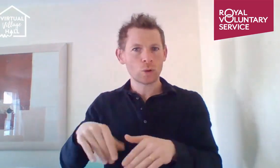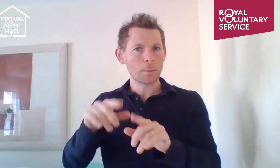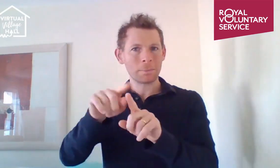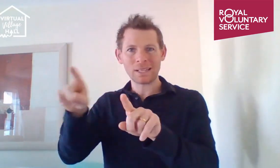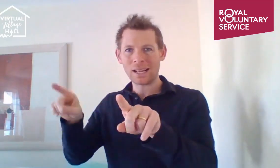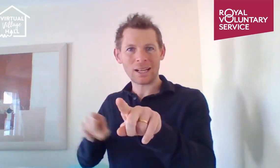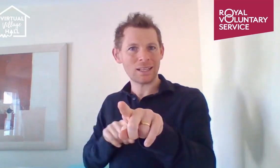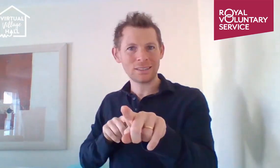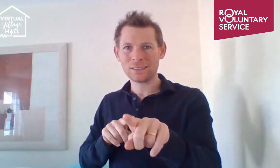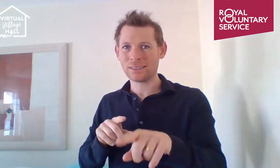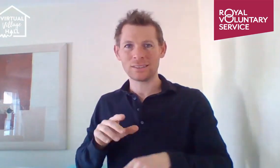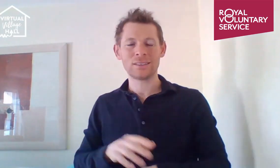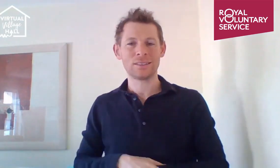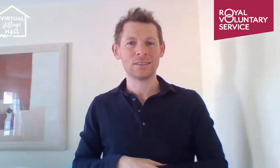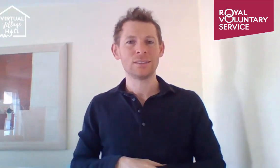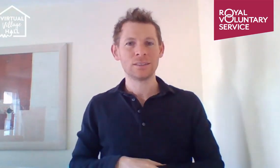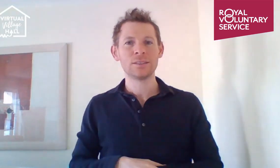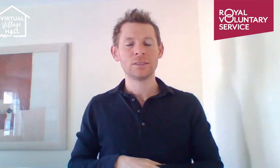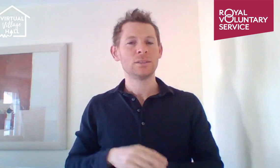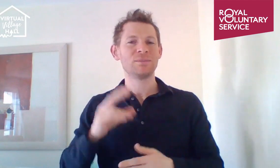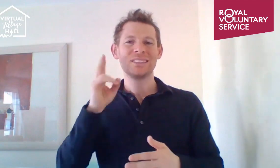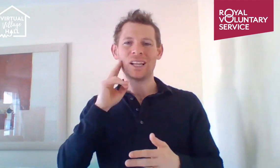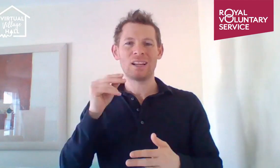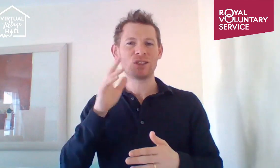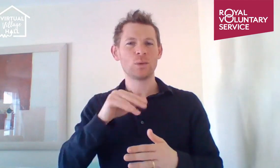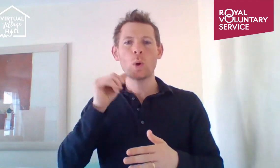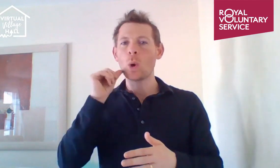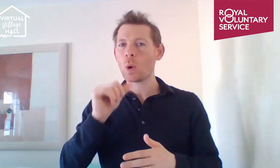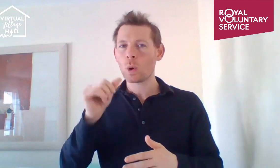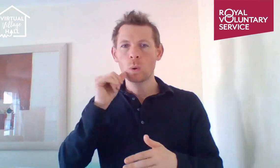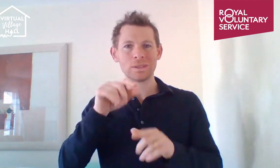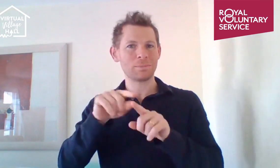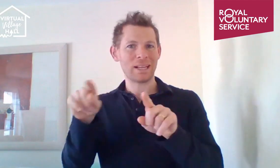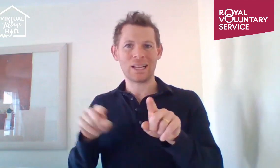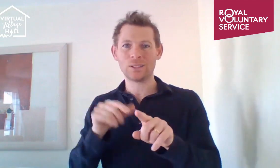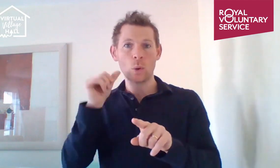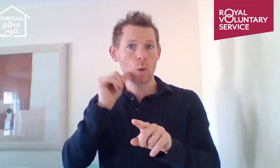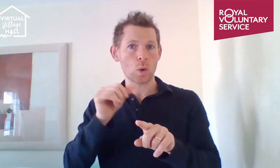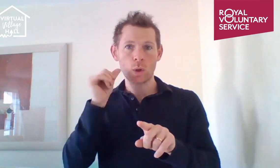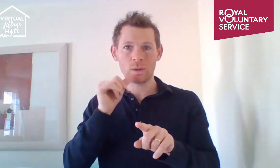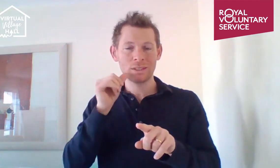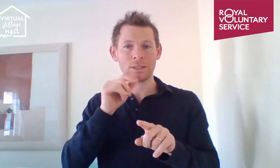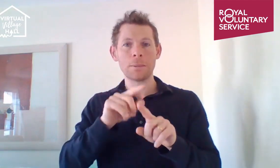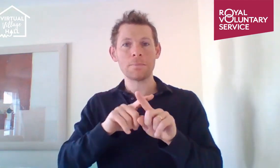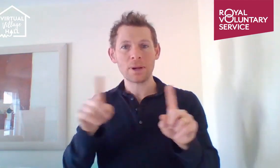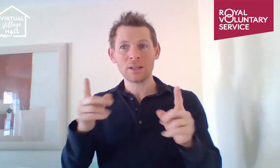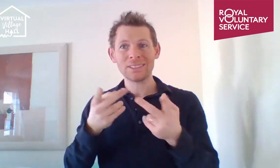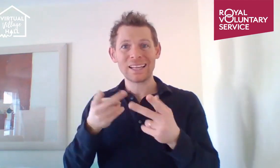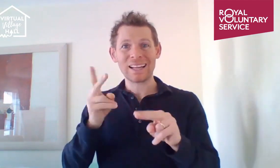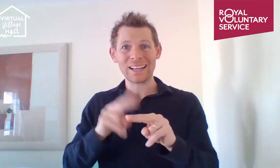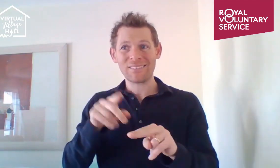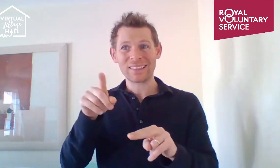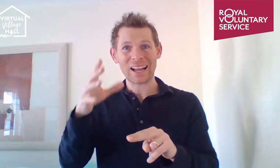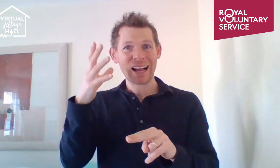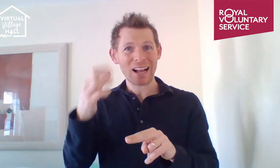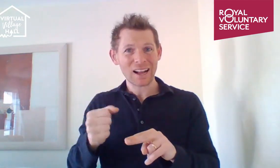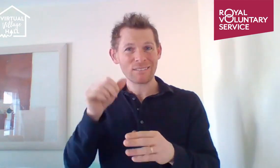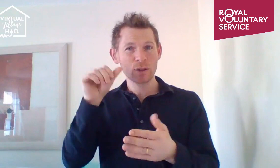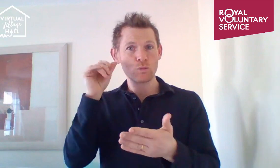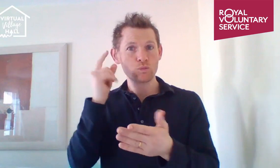to make sure that they're not behind their peers. Deaf children will always be behind, but if they have